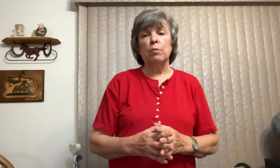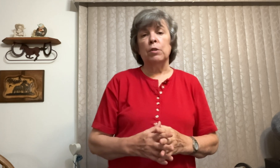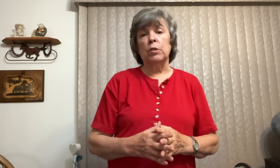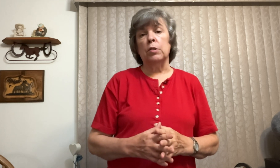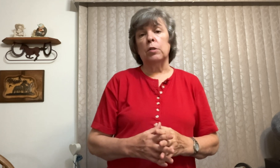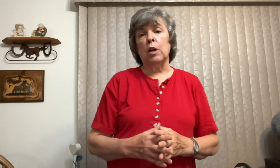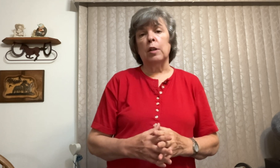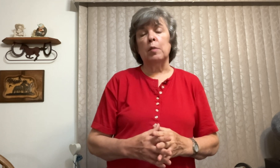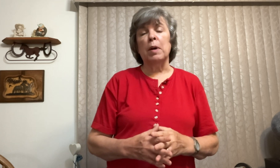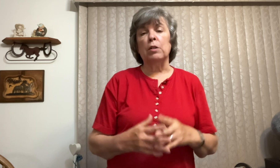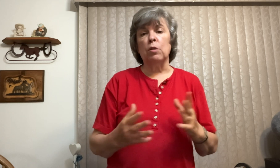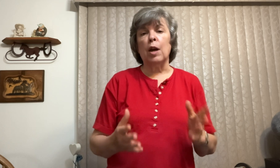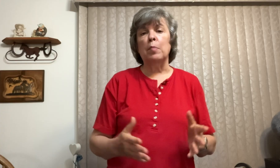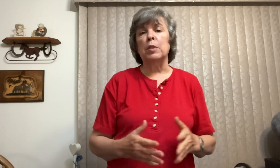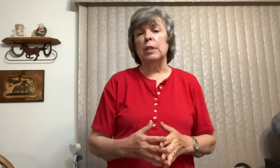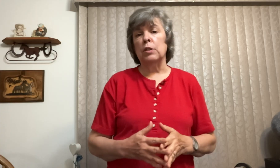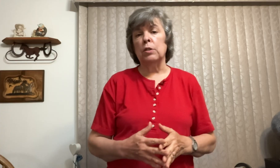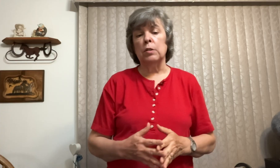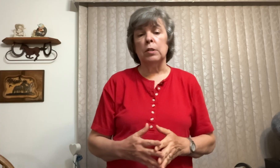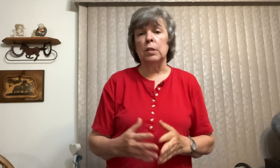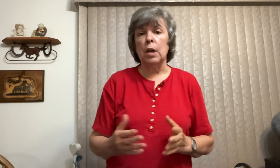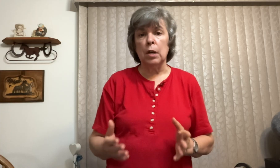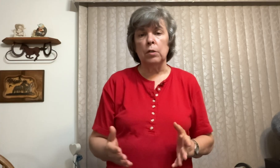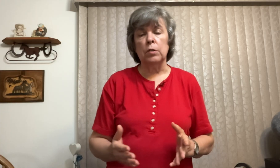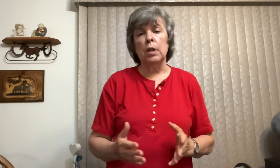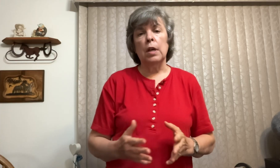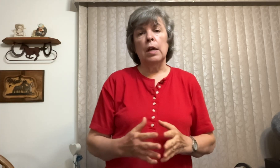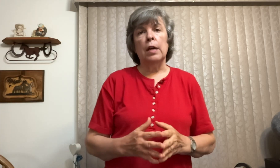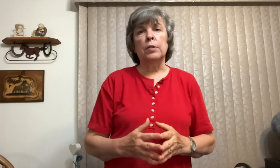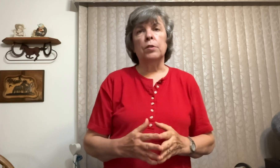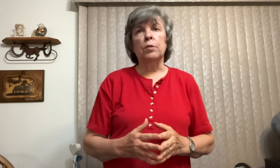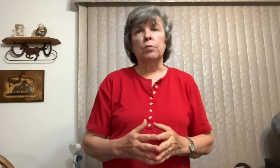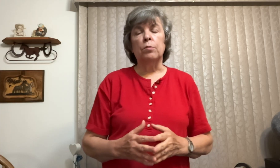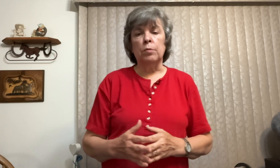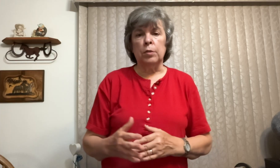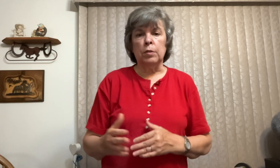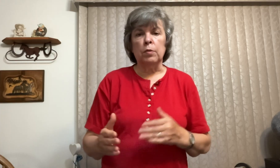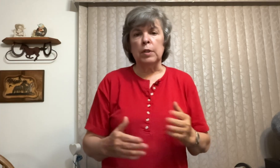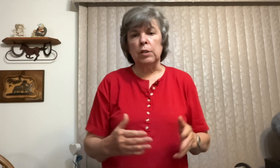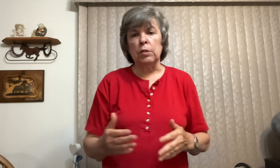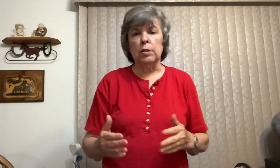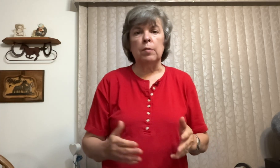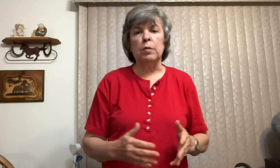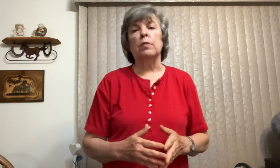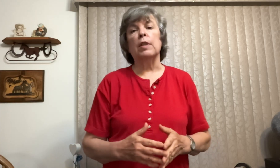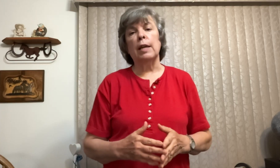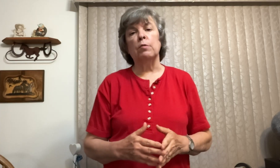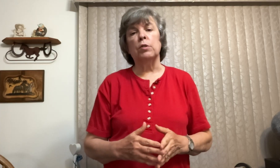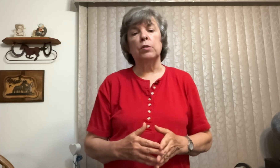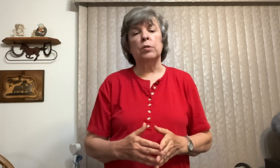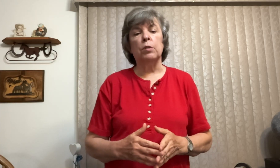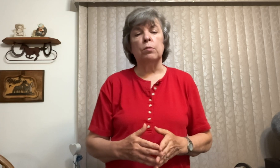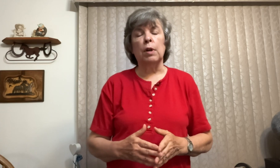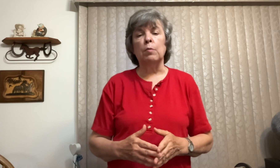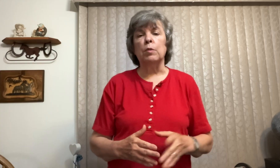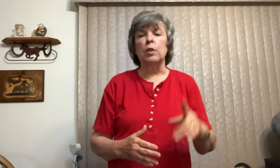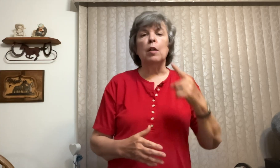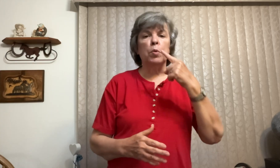languages. It's talking about tribes and nations and tongues. And so different nations have different languages. So I would not point